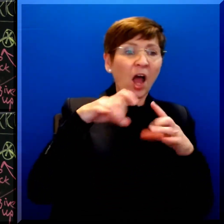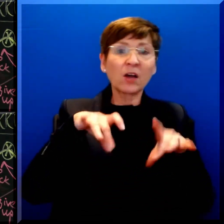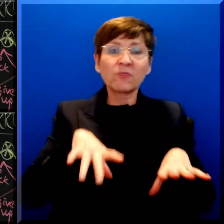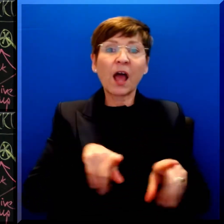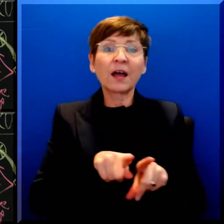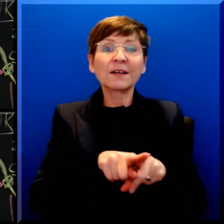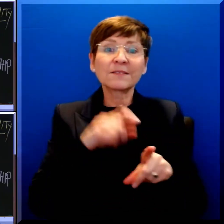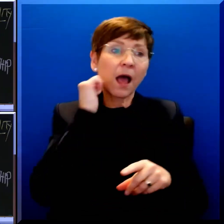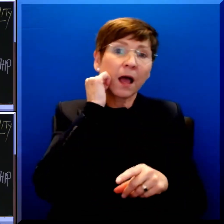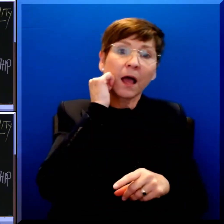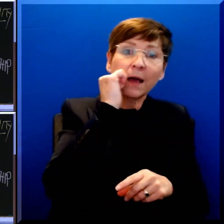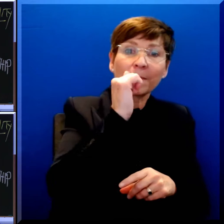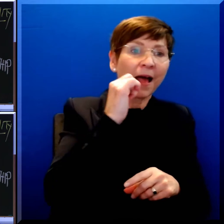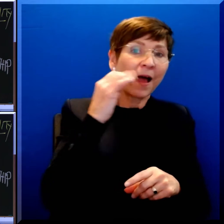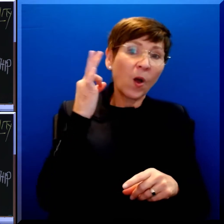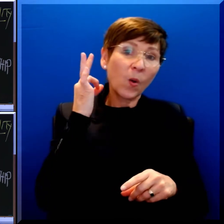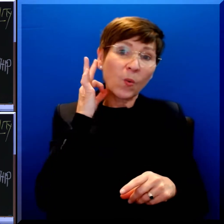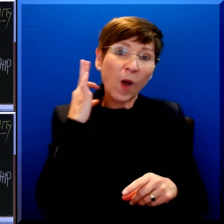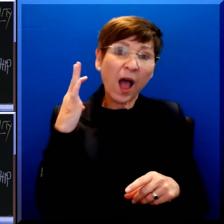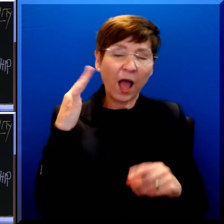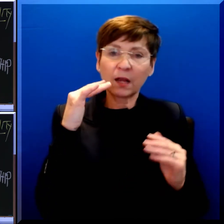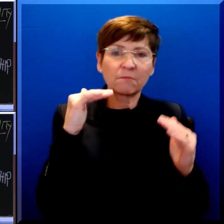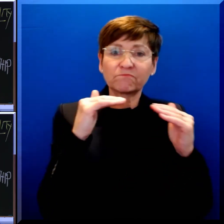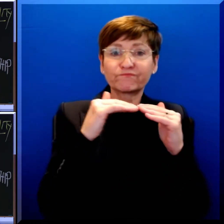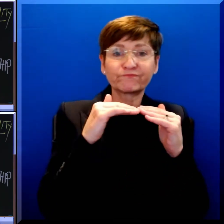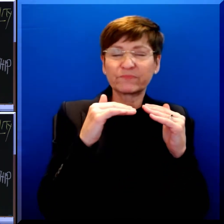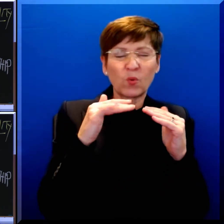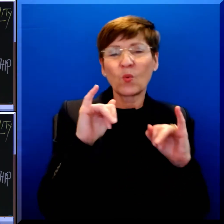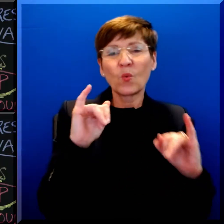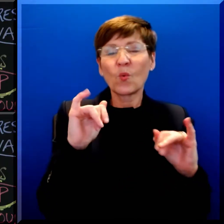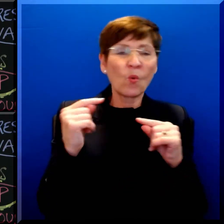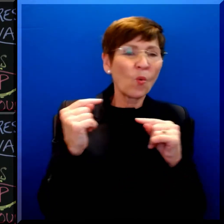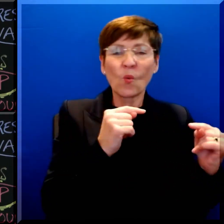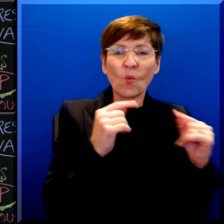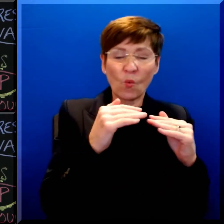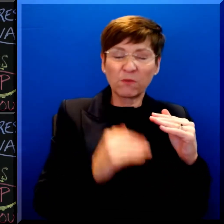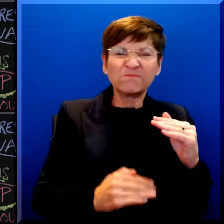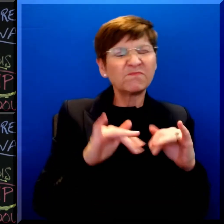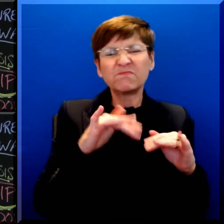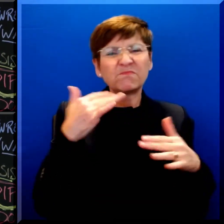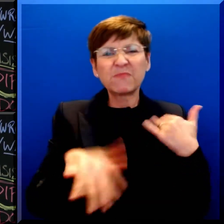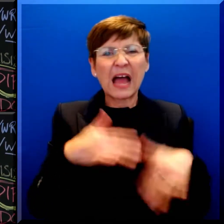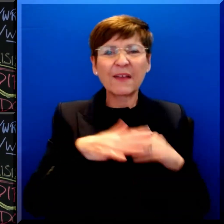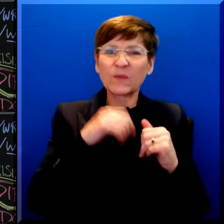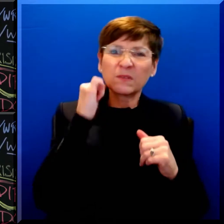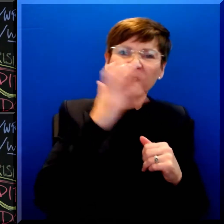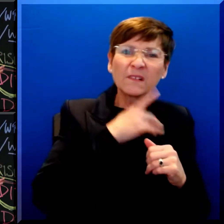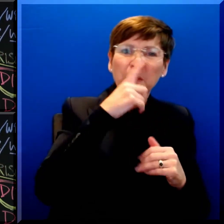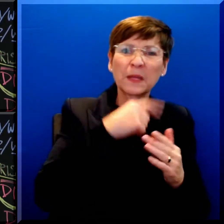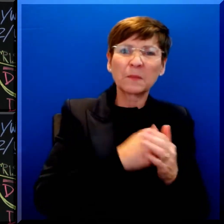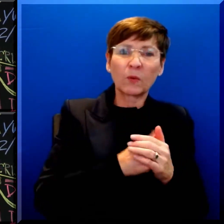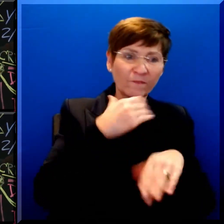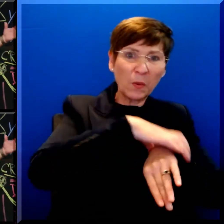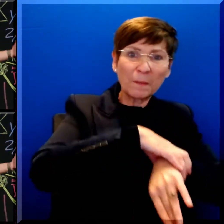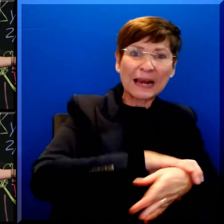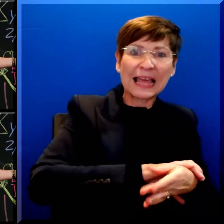honest. Guys, this is a deeply painful dip for America. It's painful for people of color, for police,